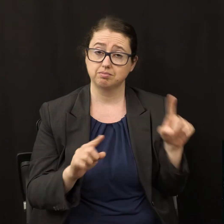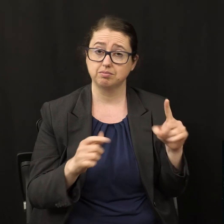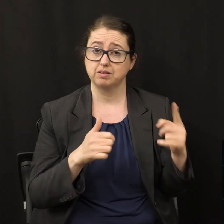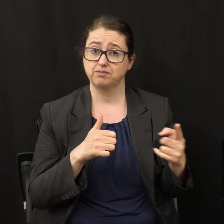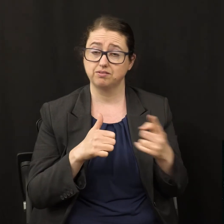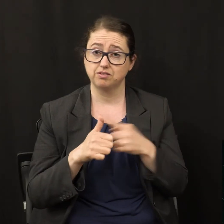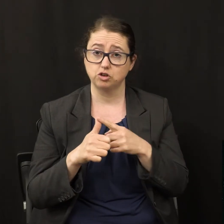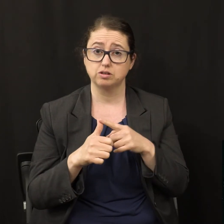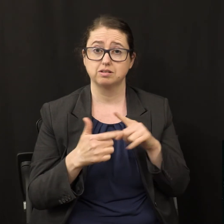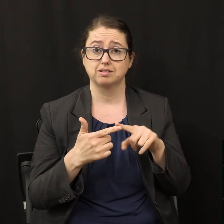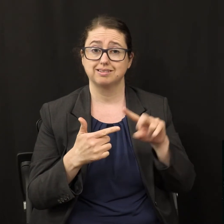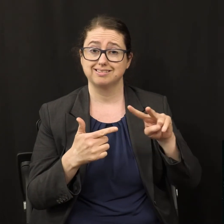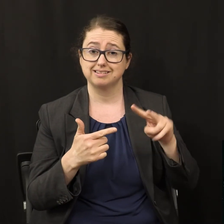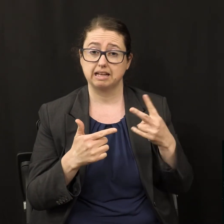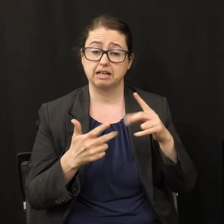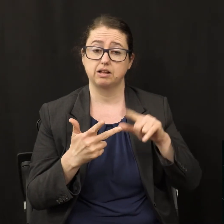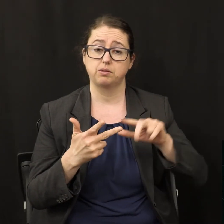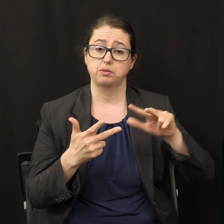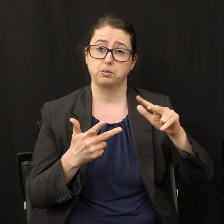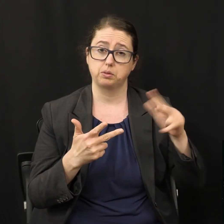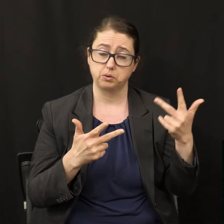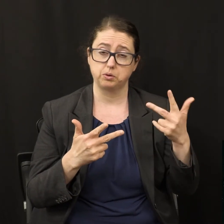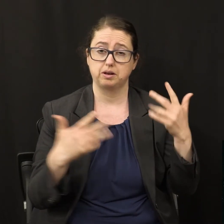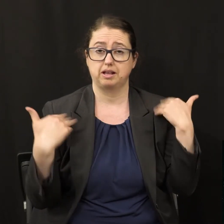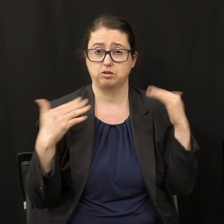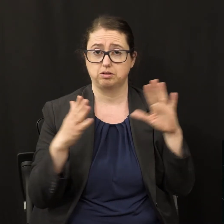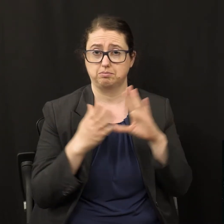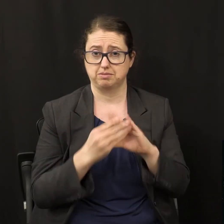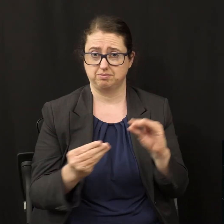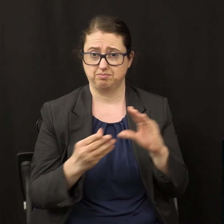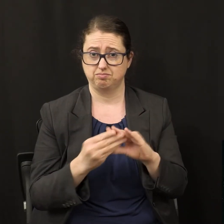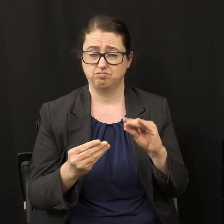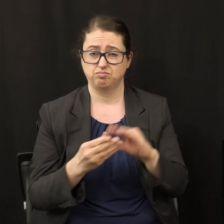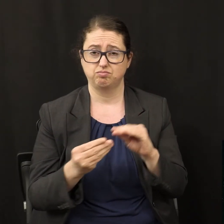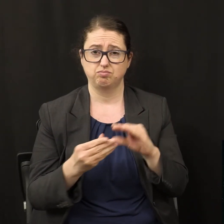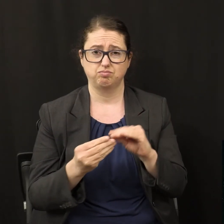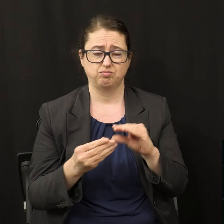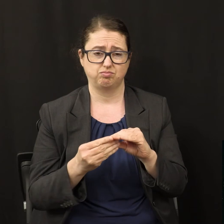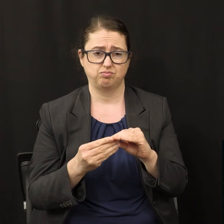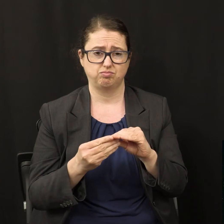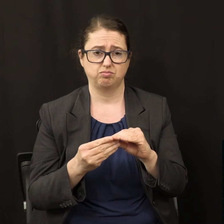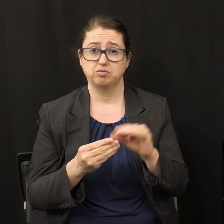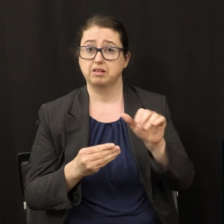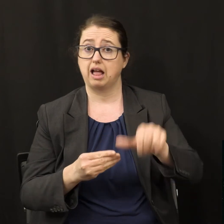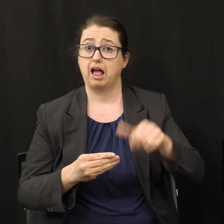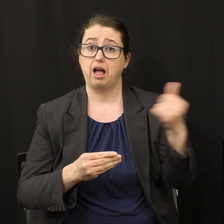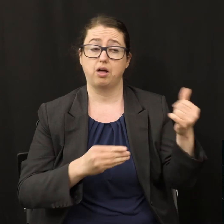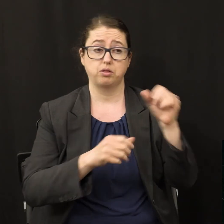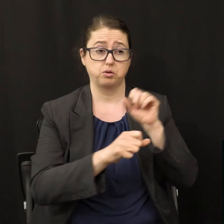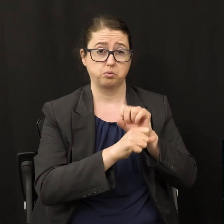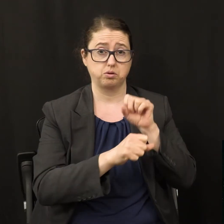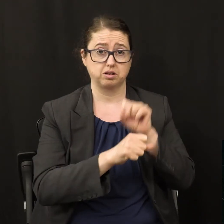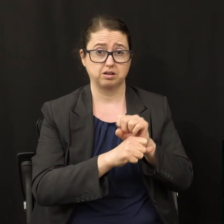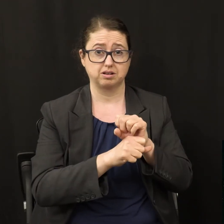second, and third angel's messages. There is no other work of so great importance.